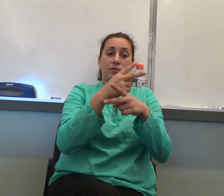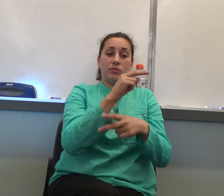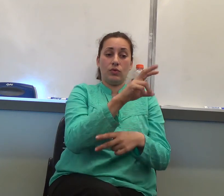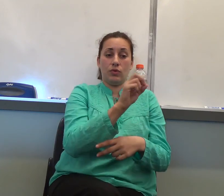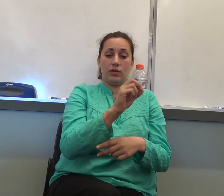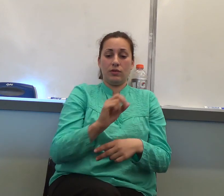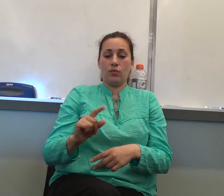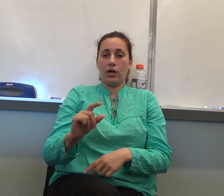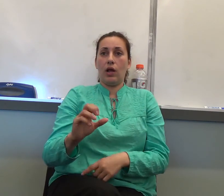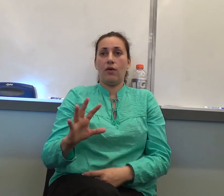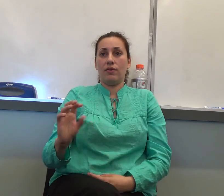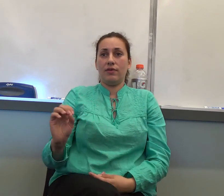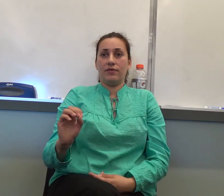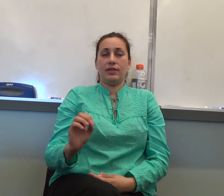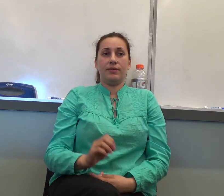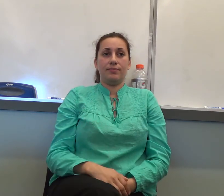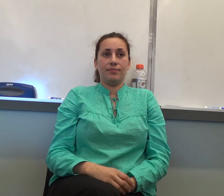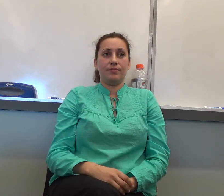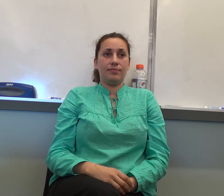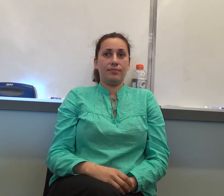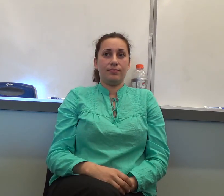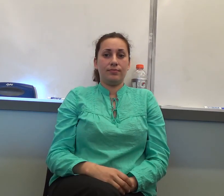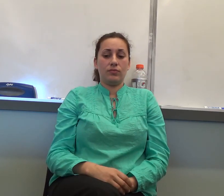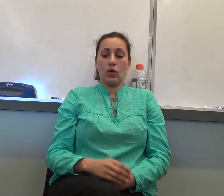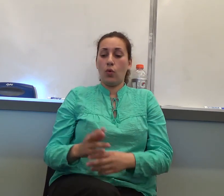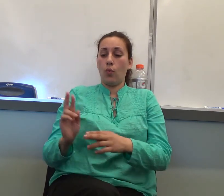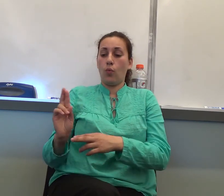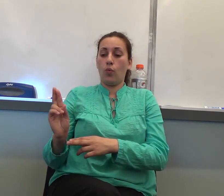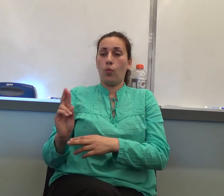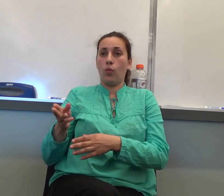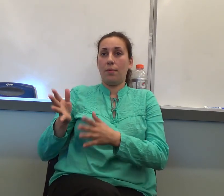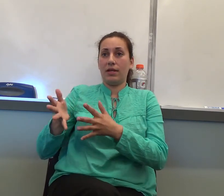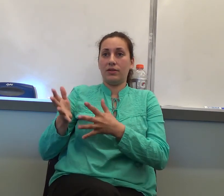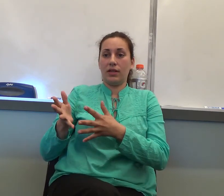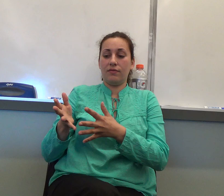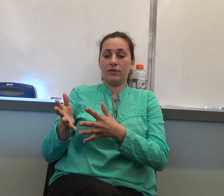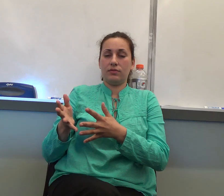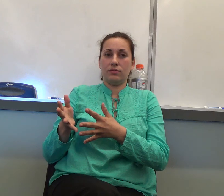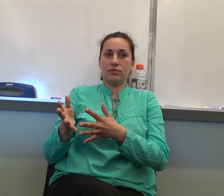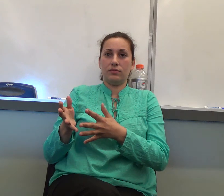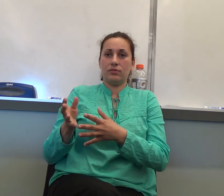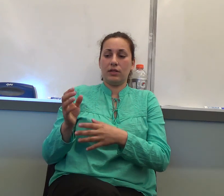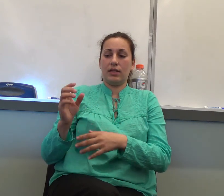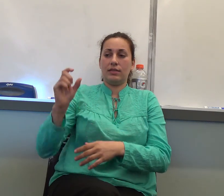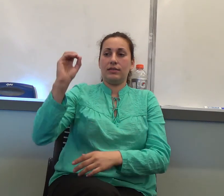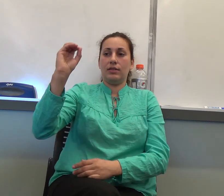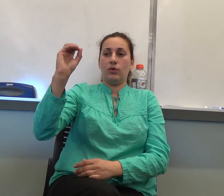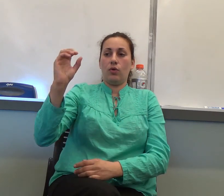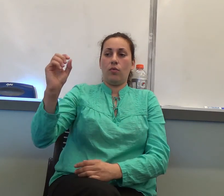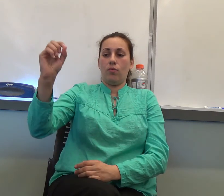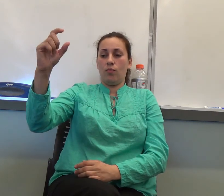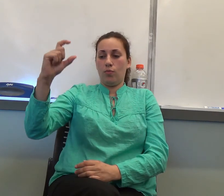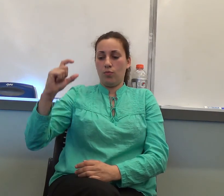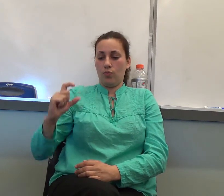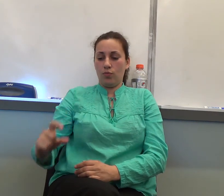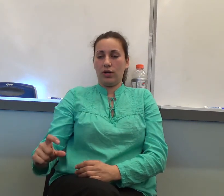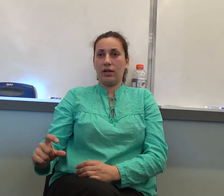150. Okay, there's a remainder. 0, bring down. As long as you got remainders, keep bringing